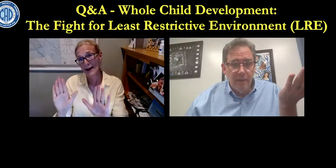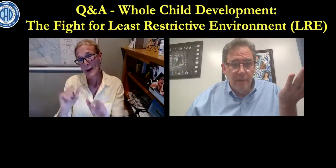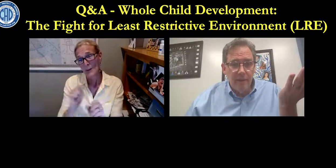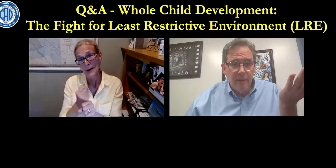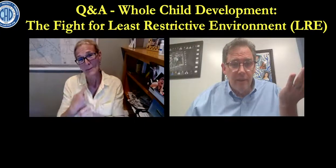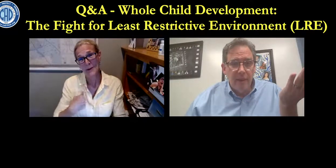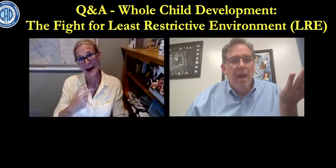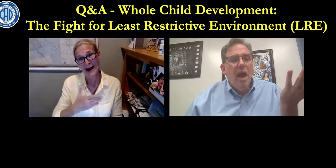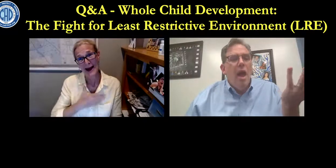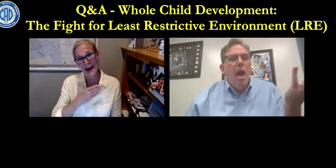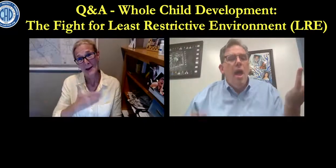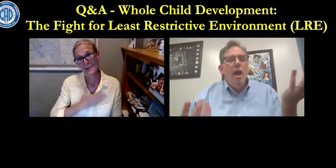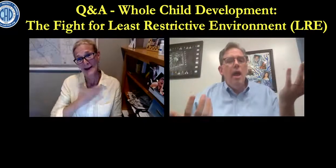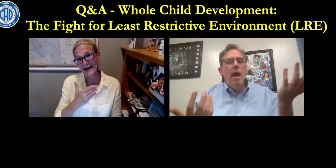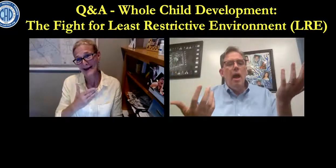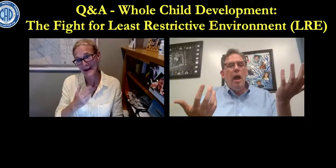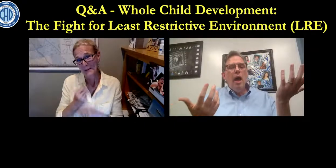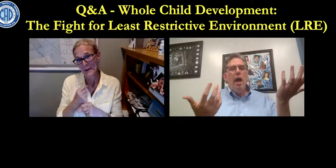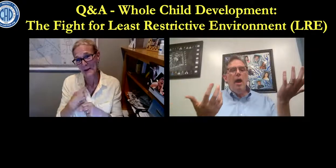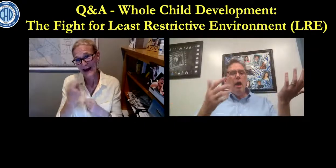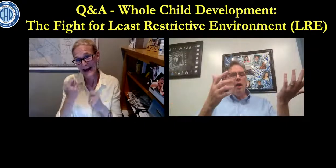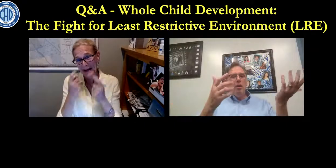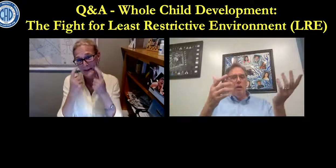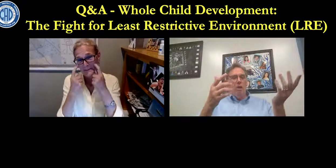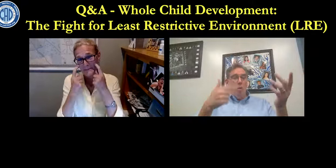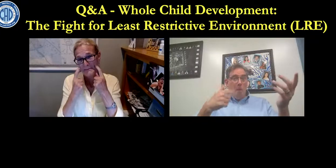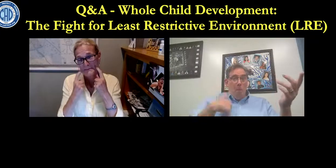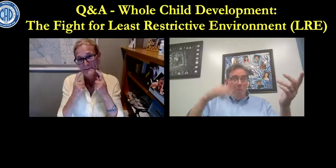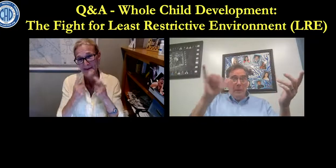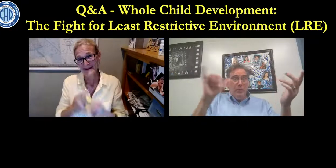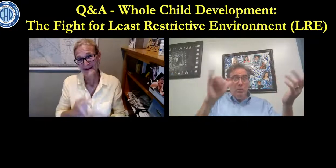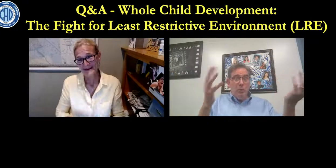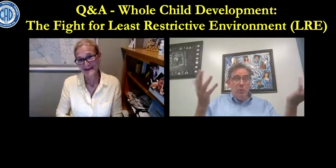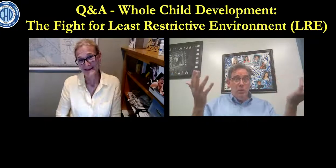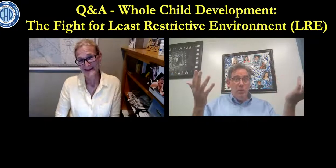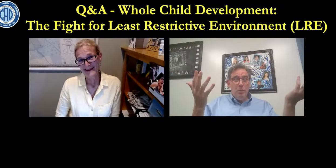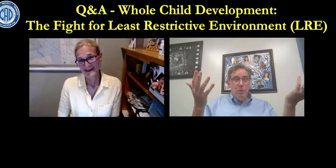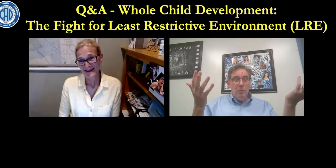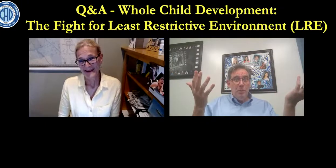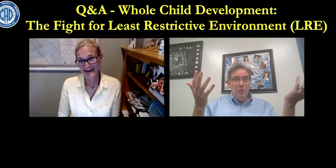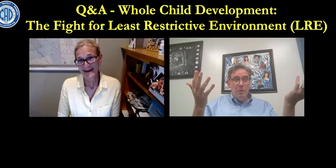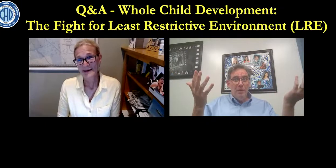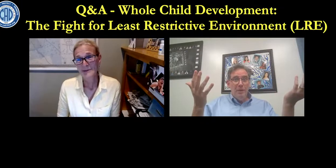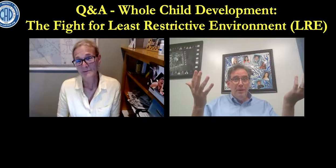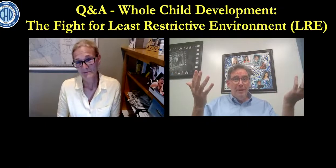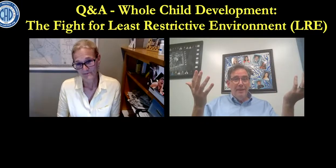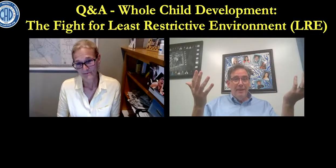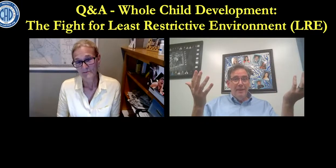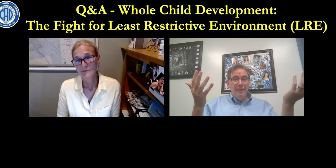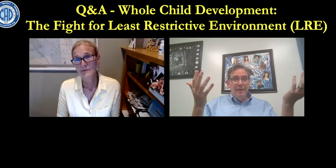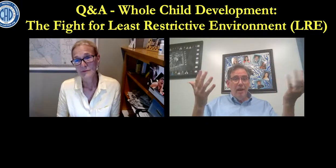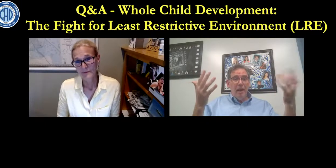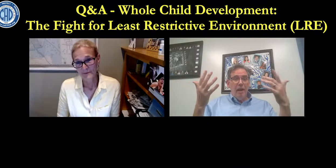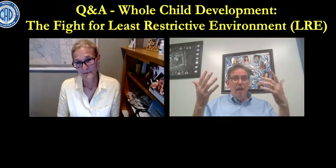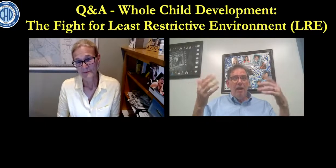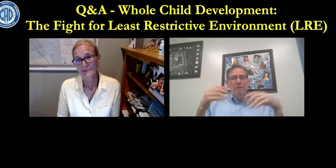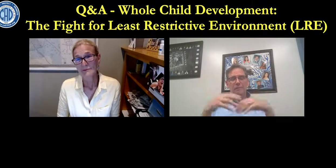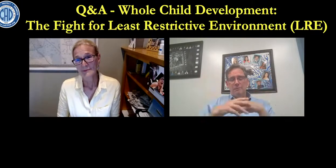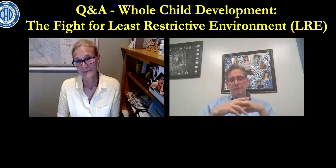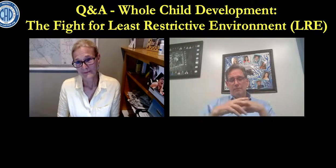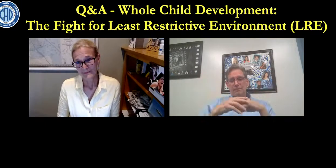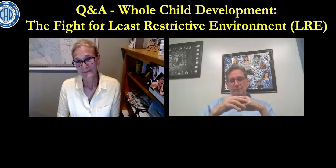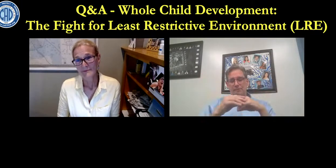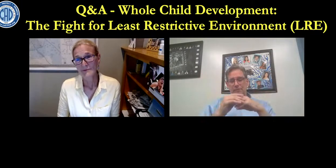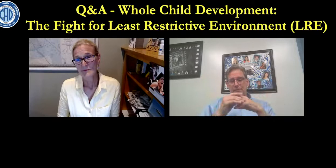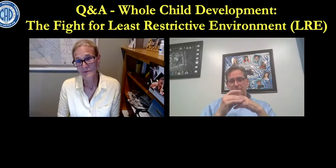It's a current university high school student. Marla said, oh, that's great. It makes me happy. It makes me cry.